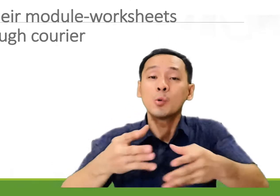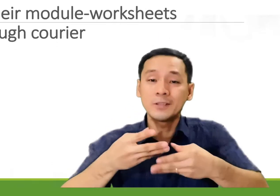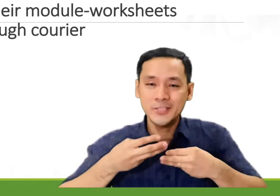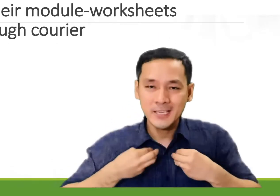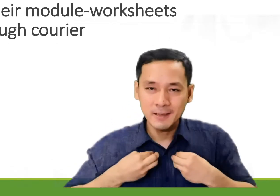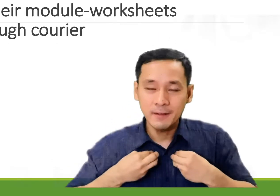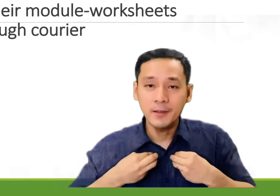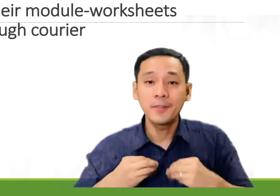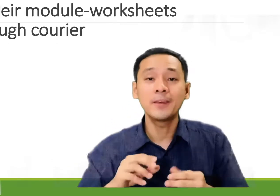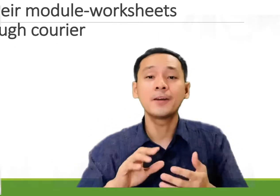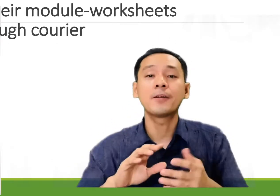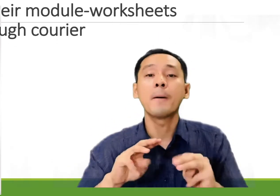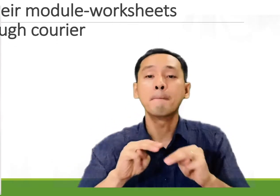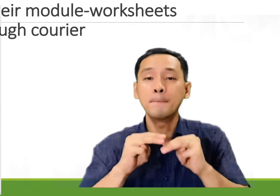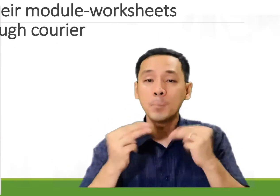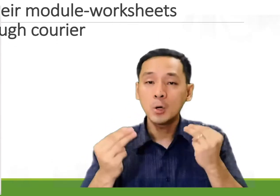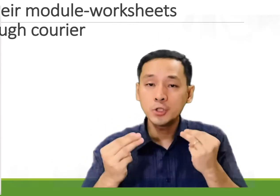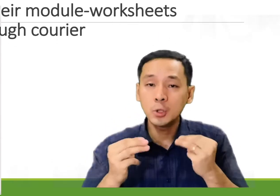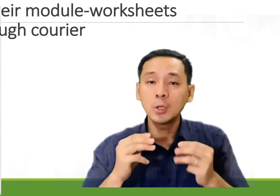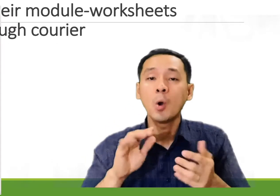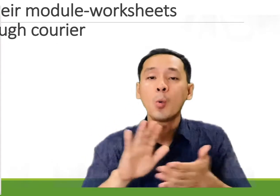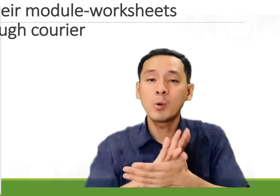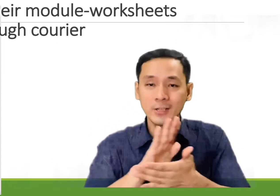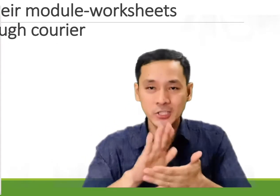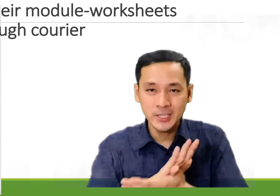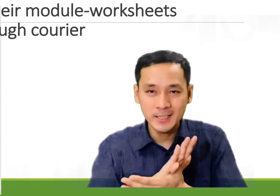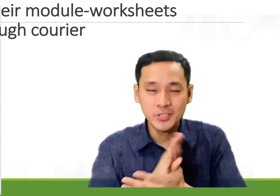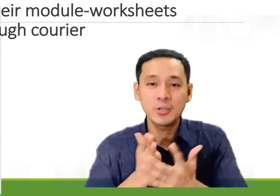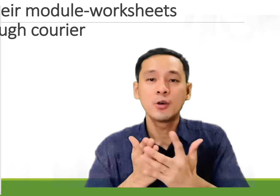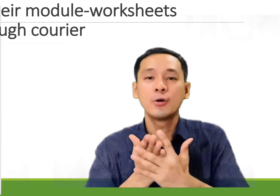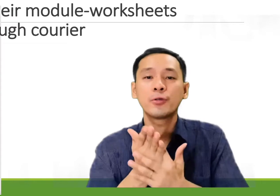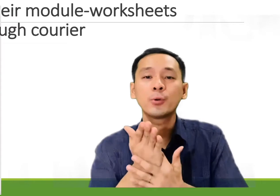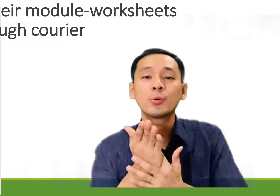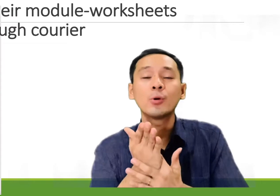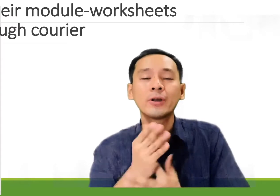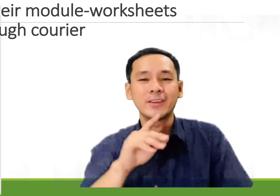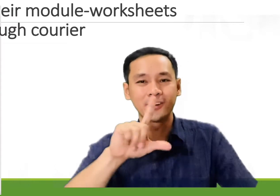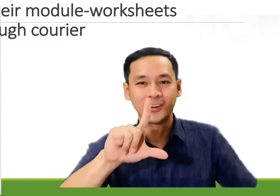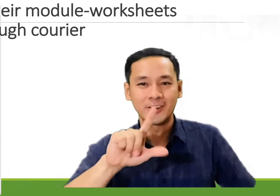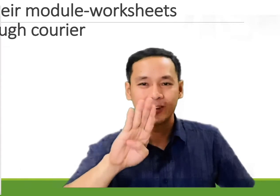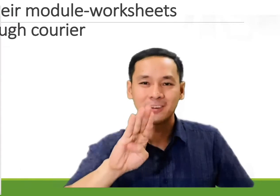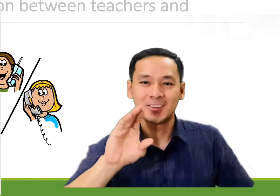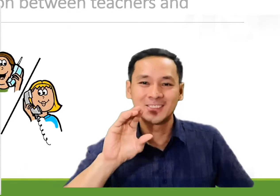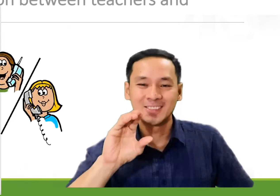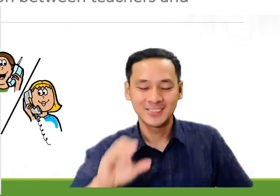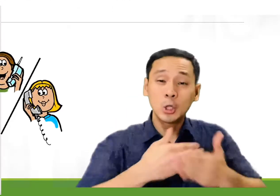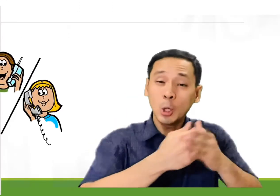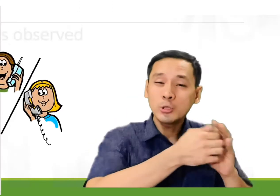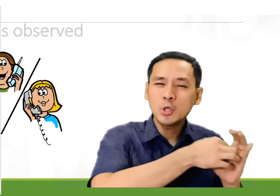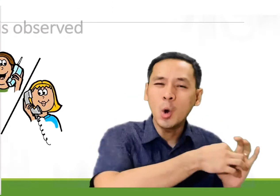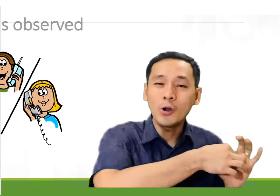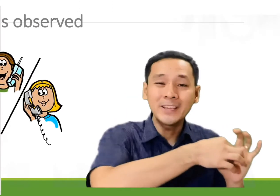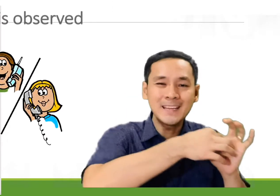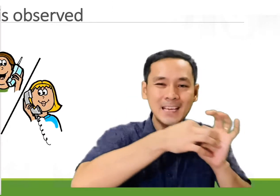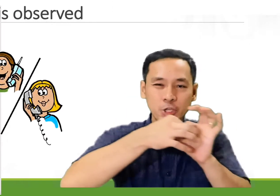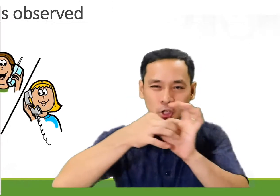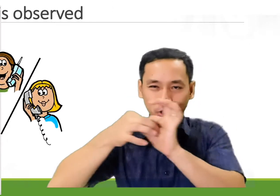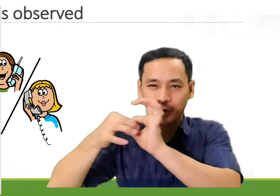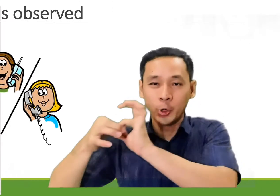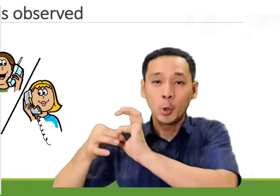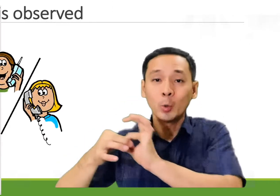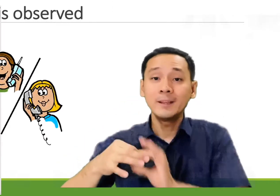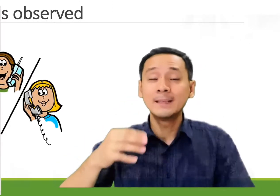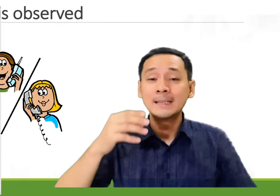would receive their module worksheets through courier. Close